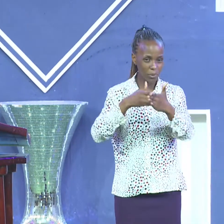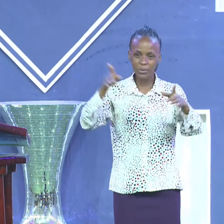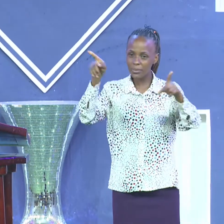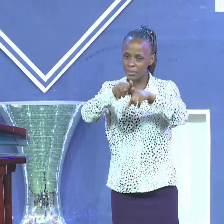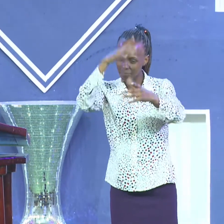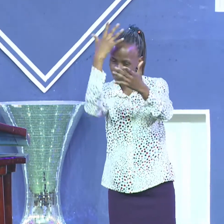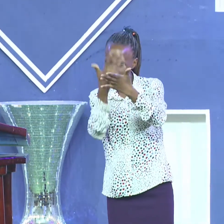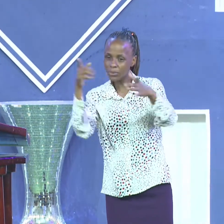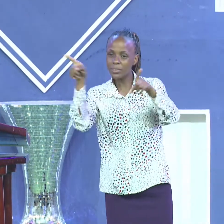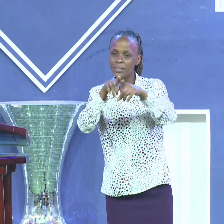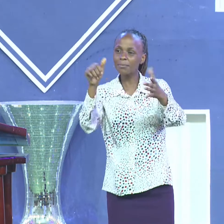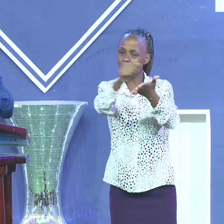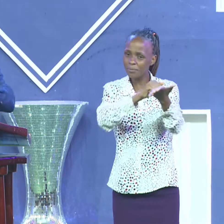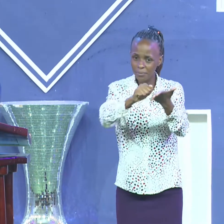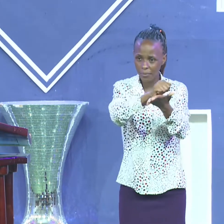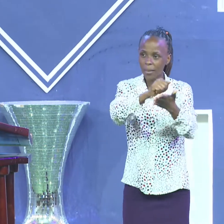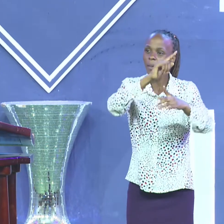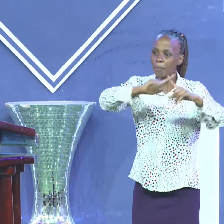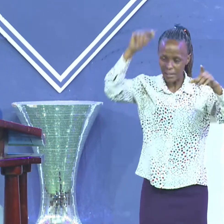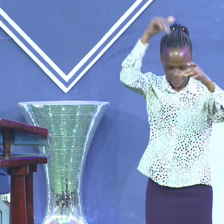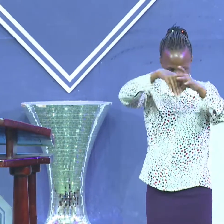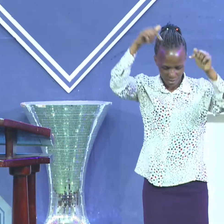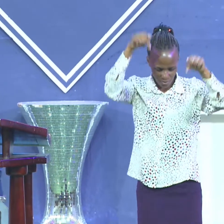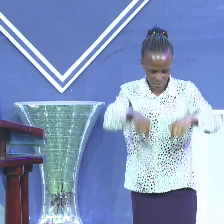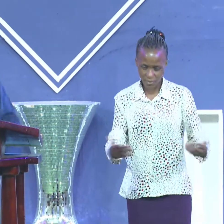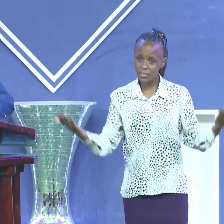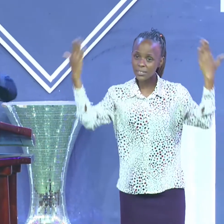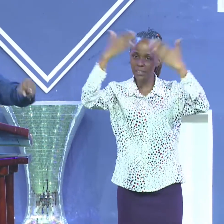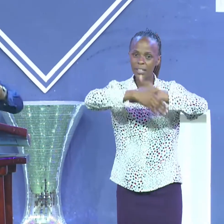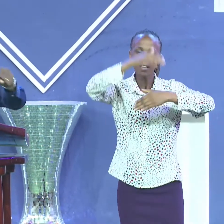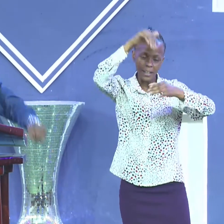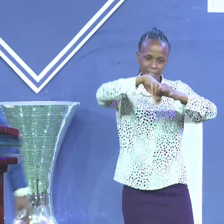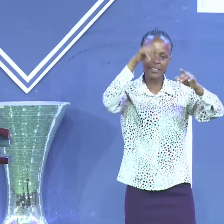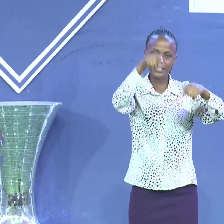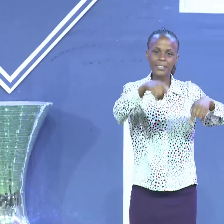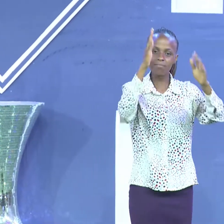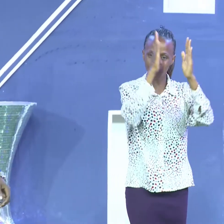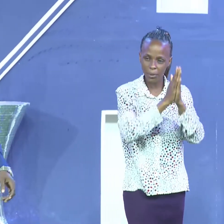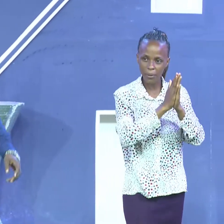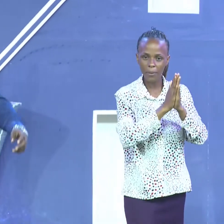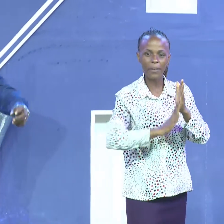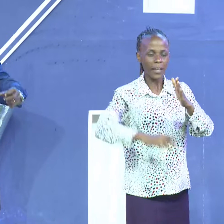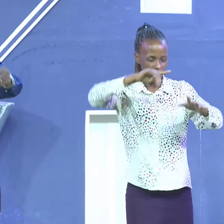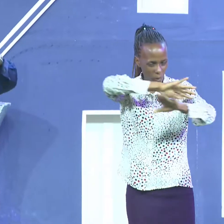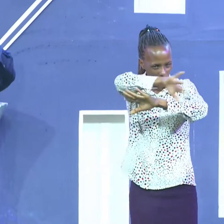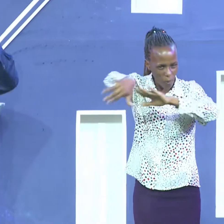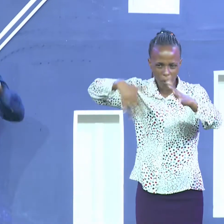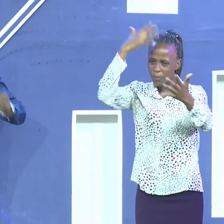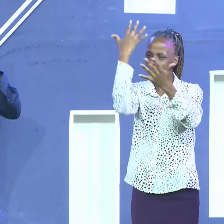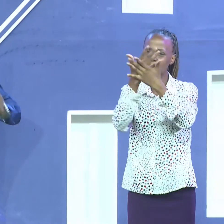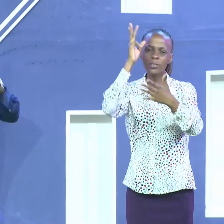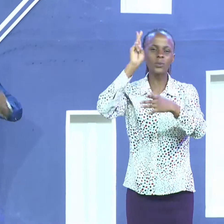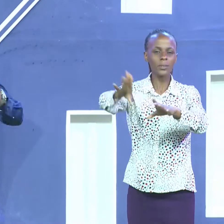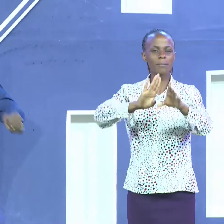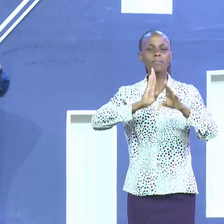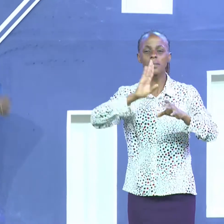Perhaps what you're in is a prison such as that. But in this night, in this prayer, those